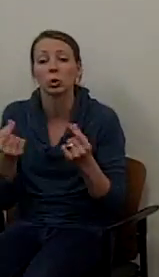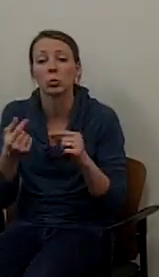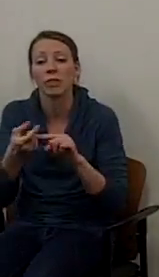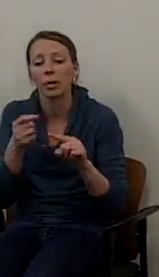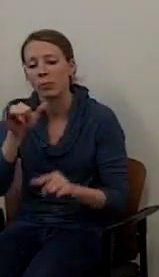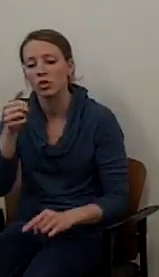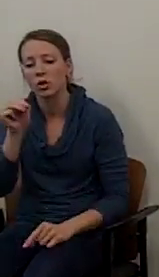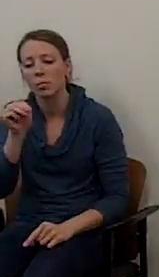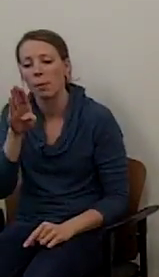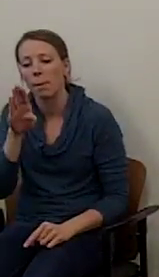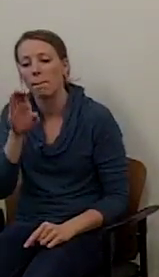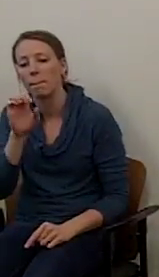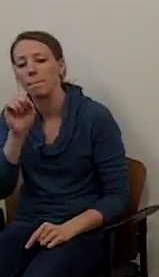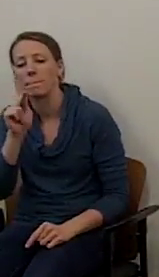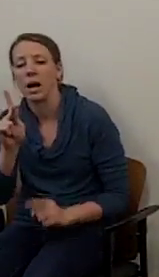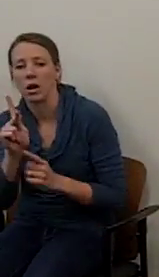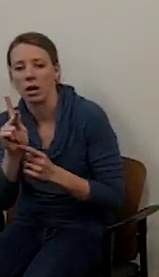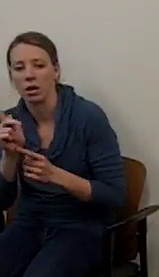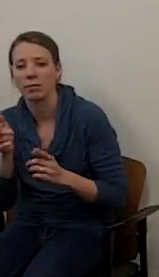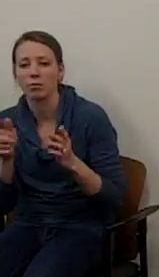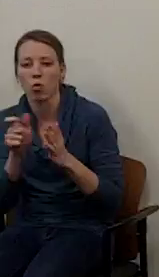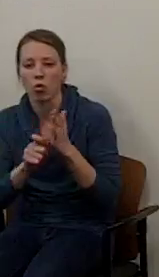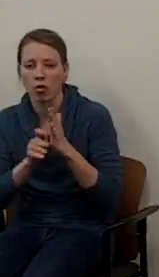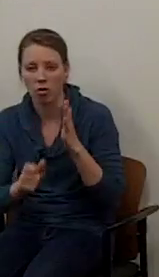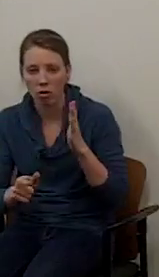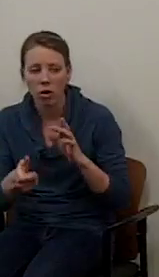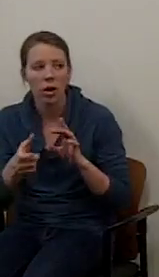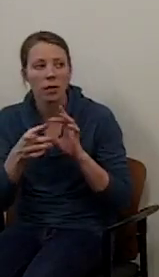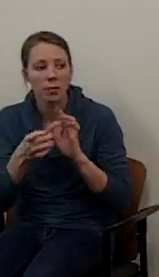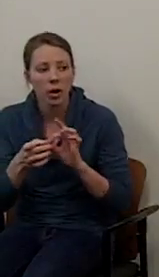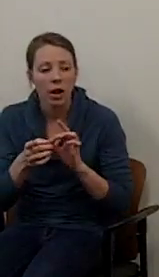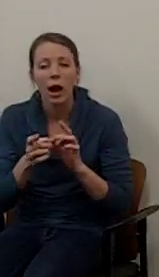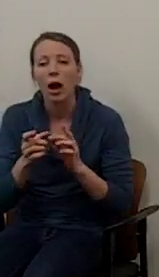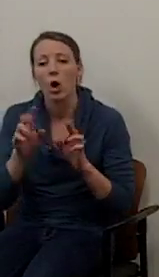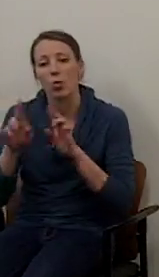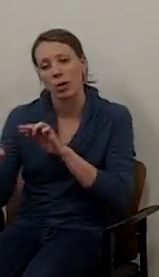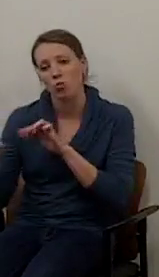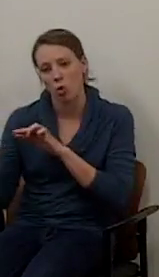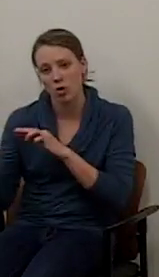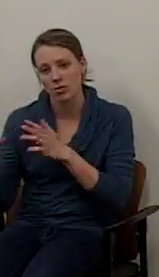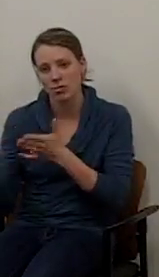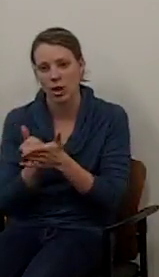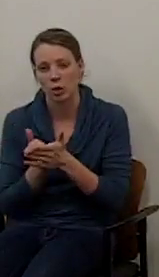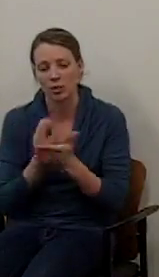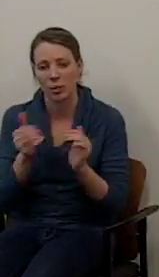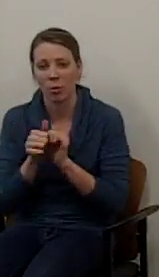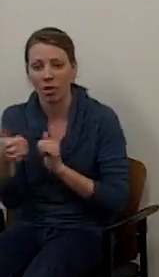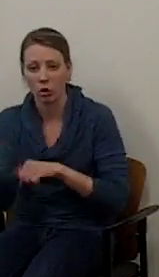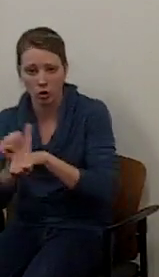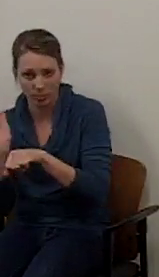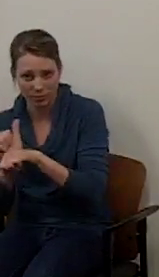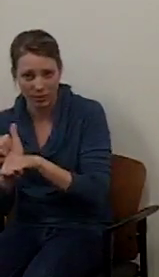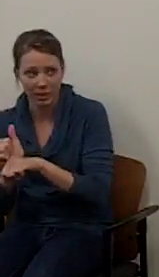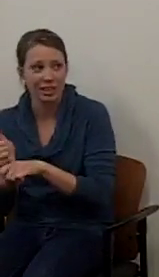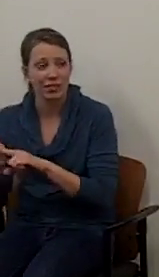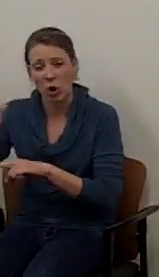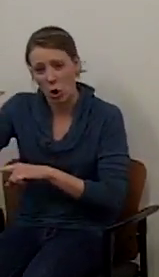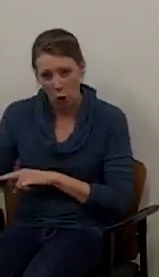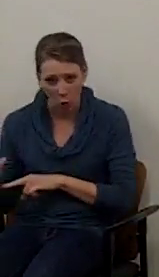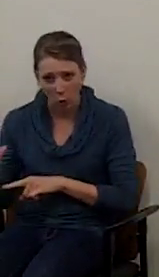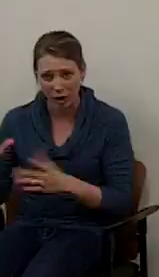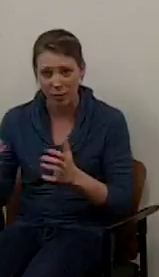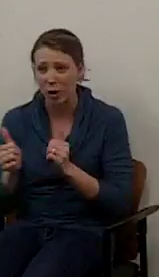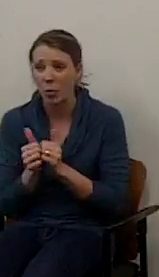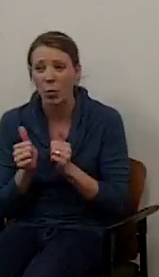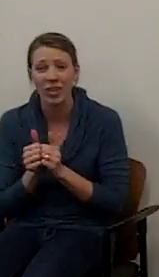Bach, an article called How Reporter Salaries Compare with Other Jobs, the salaries are significantly lower compared to